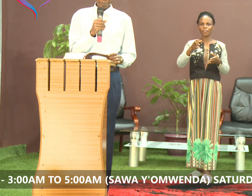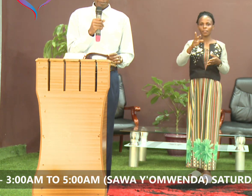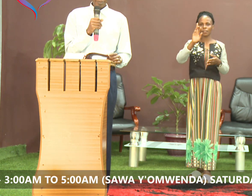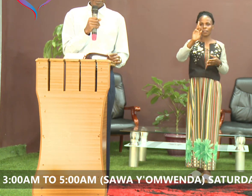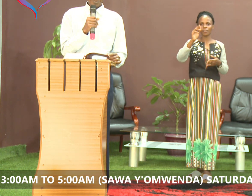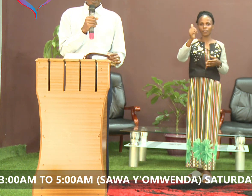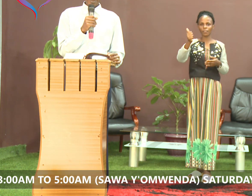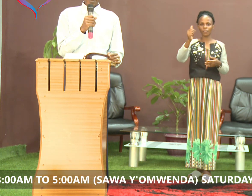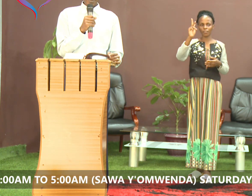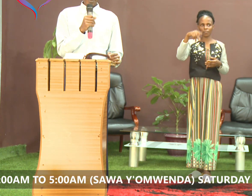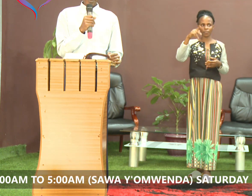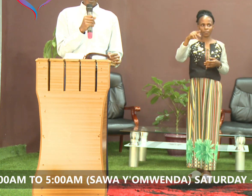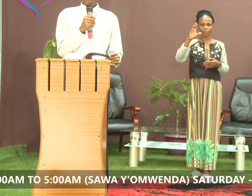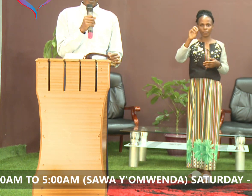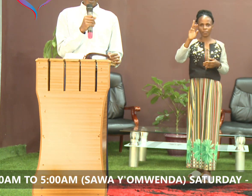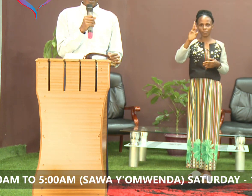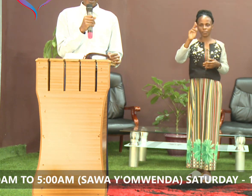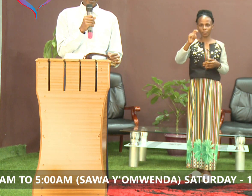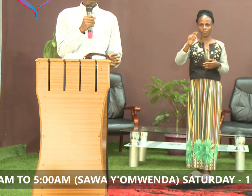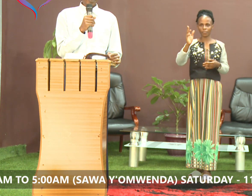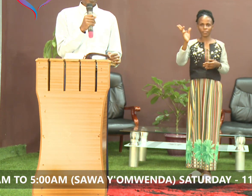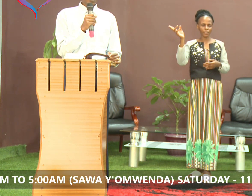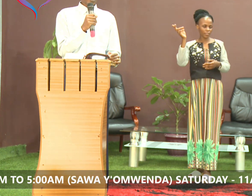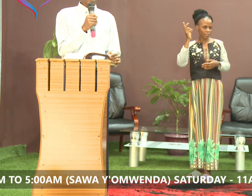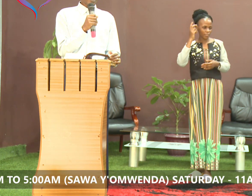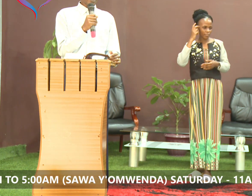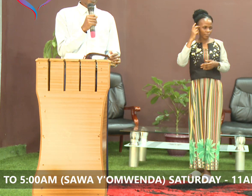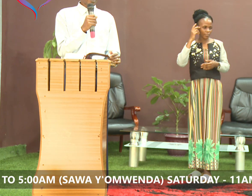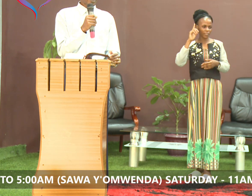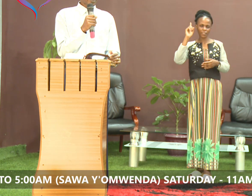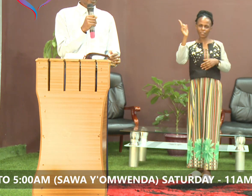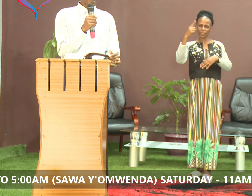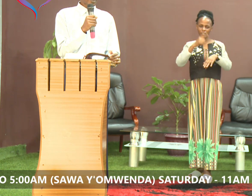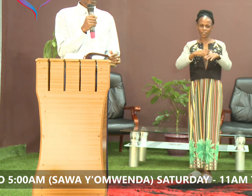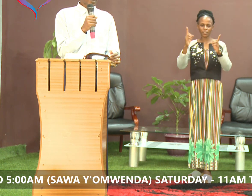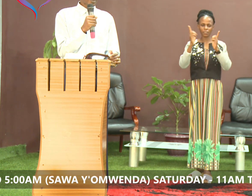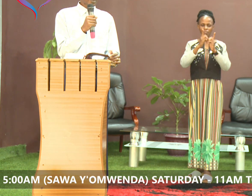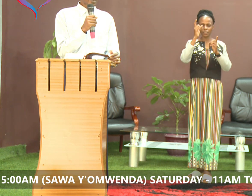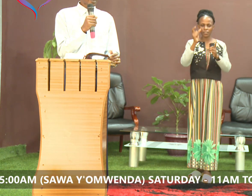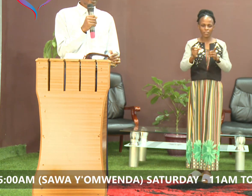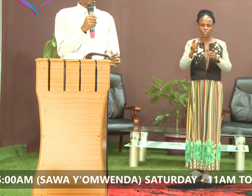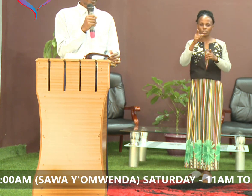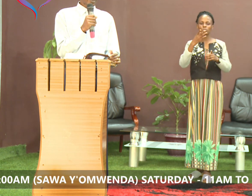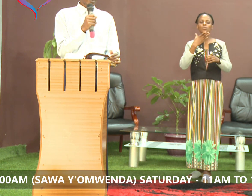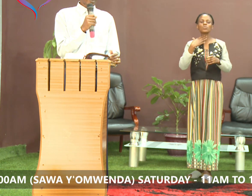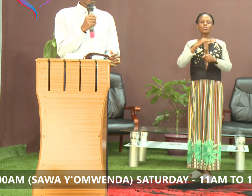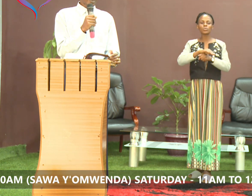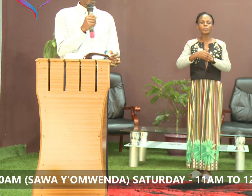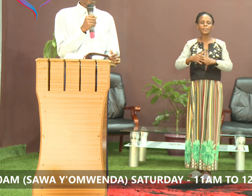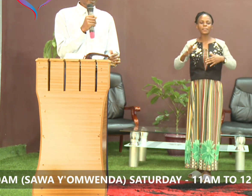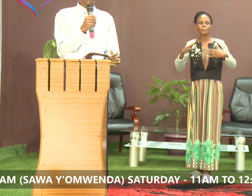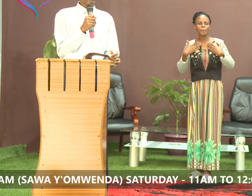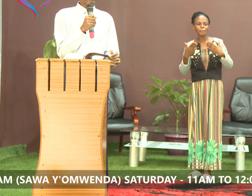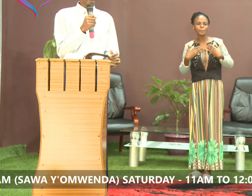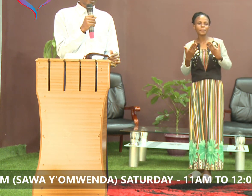LAPPORT. Rapport. Rapport listening. Rapport is when the first time you meet someone, you want to impress them. You want to